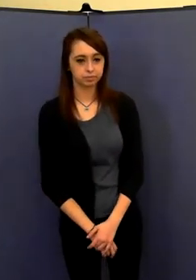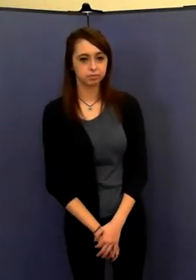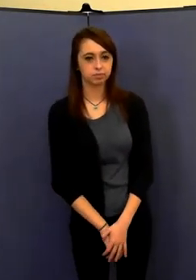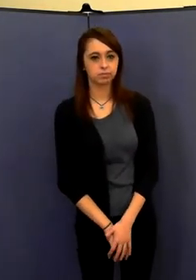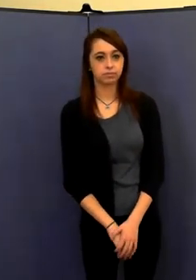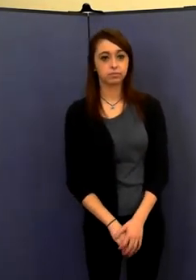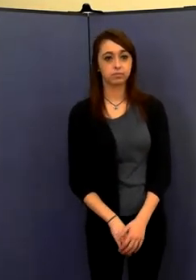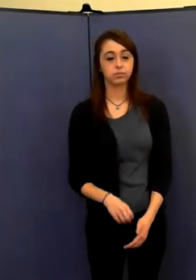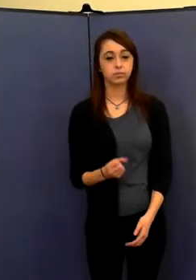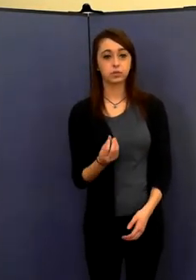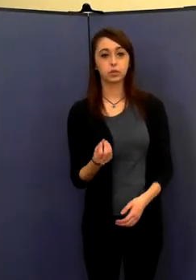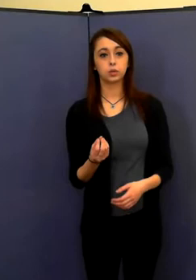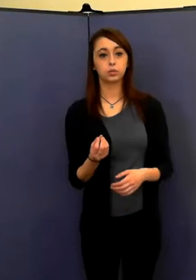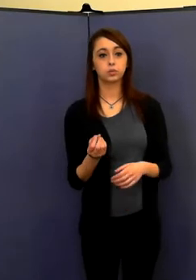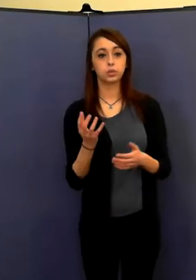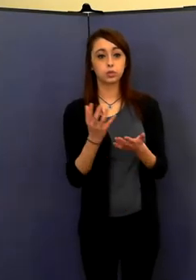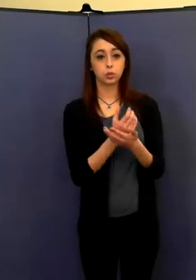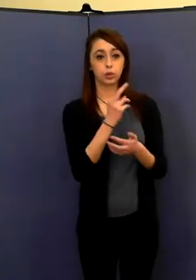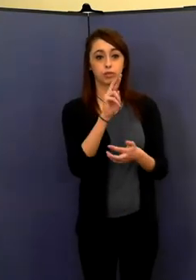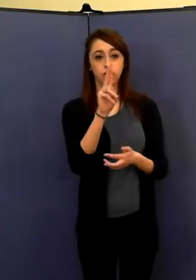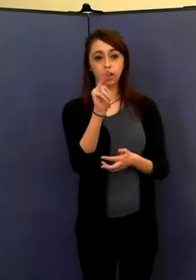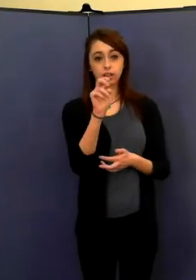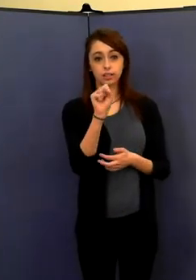So scoring runs is done by the